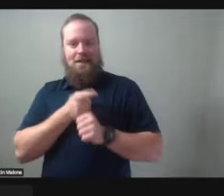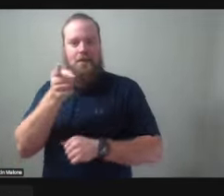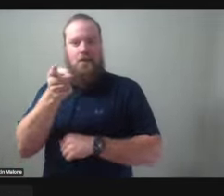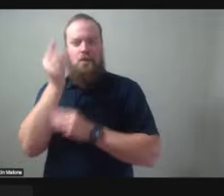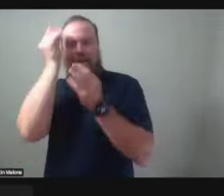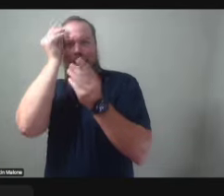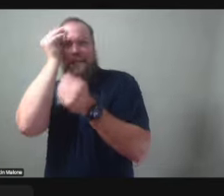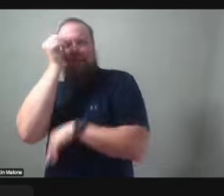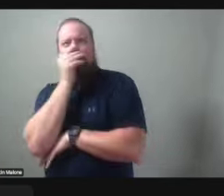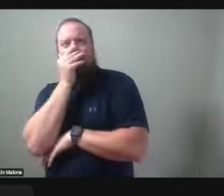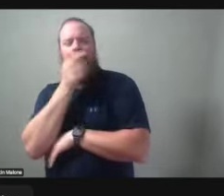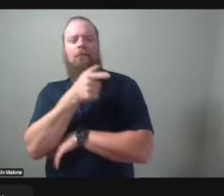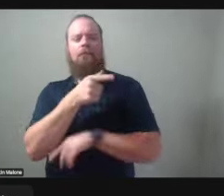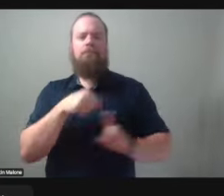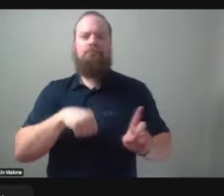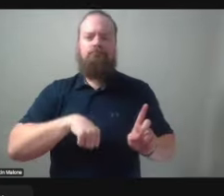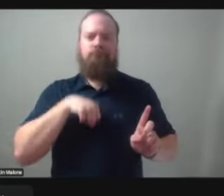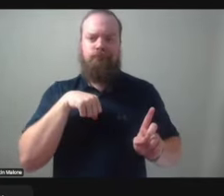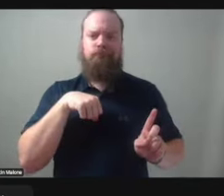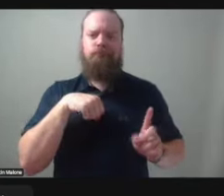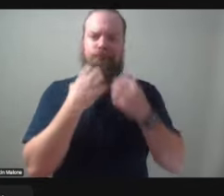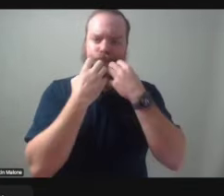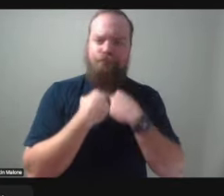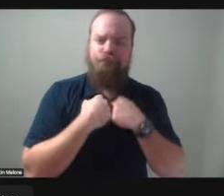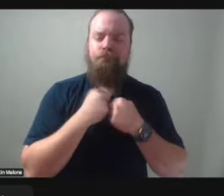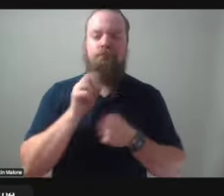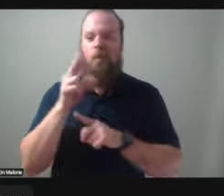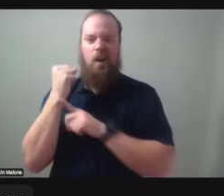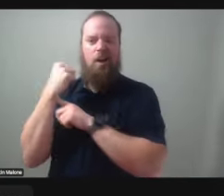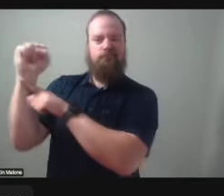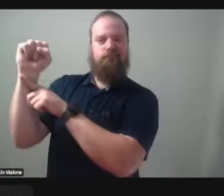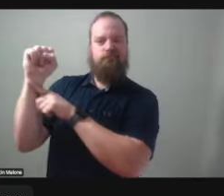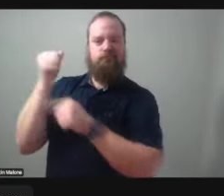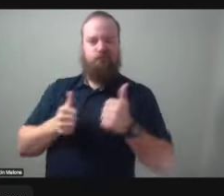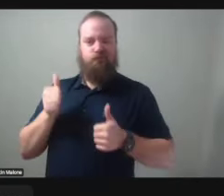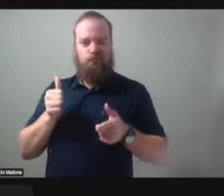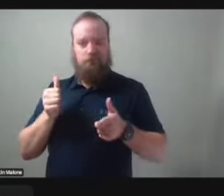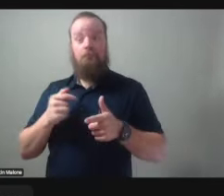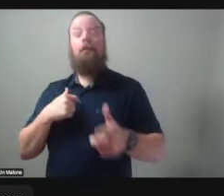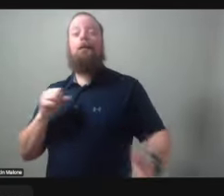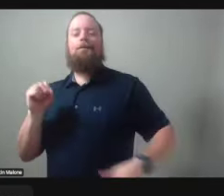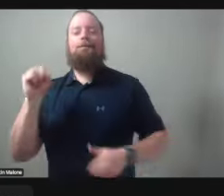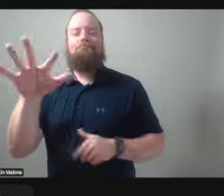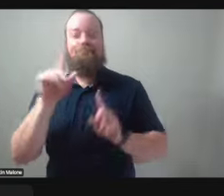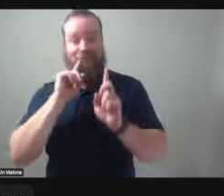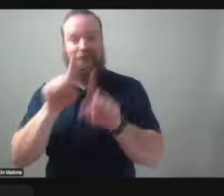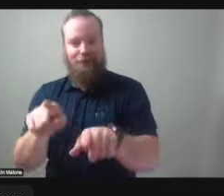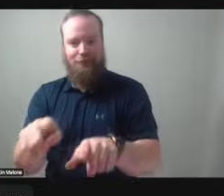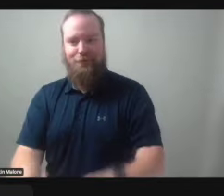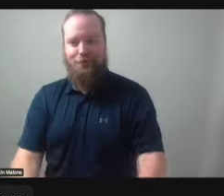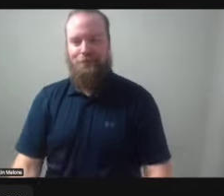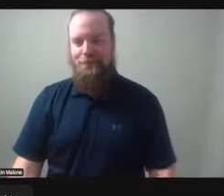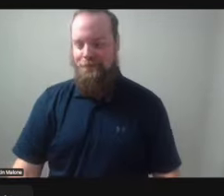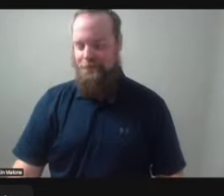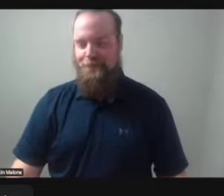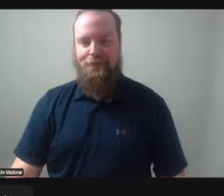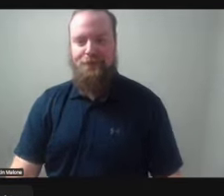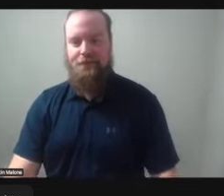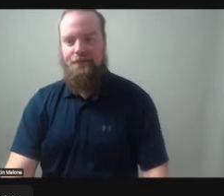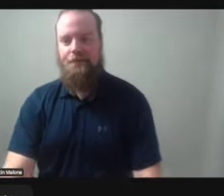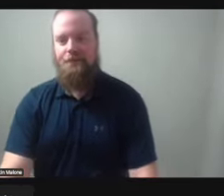I want to explain the meaning behind it, just so that you can have that background and decide which of those two